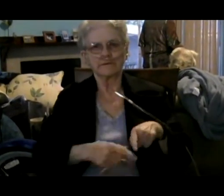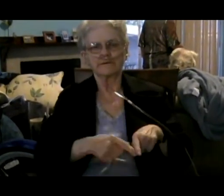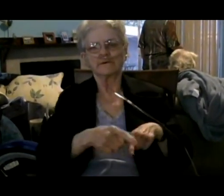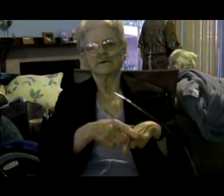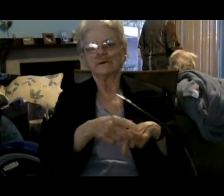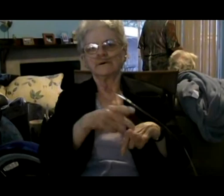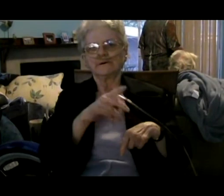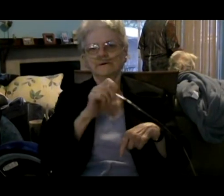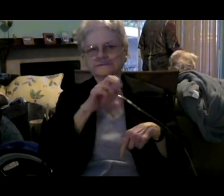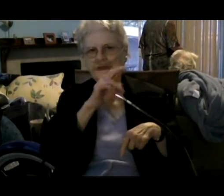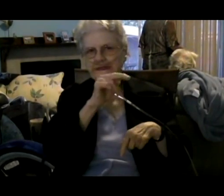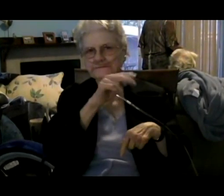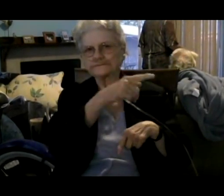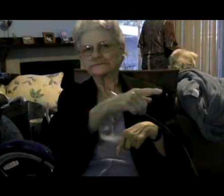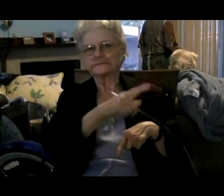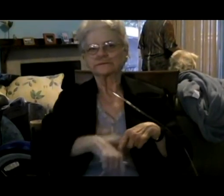and then we moved to Virginia.